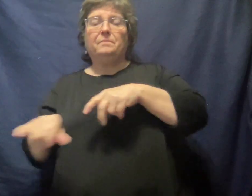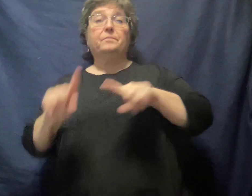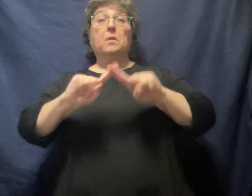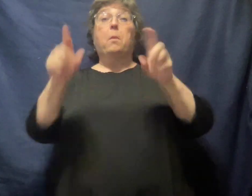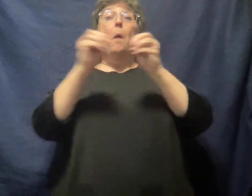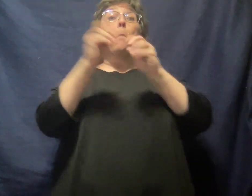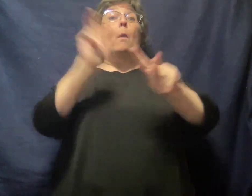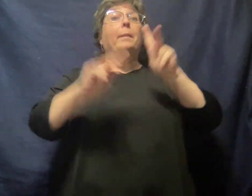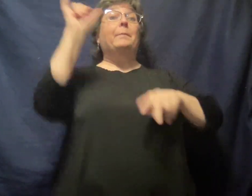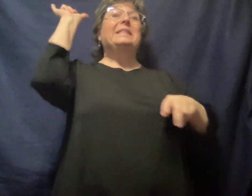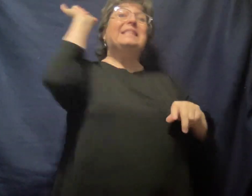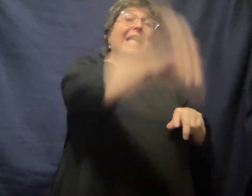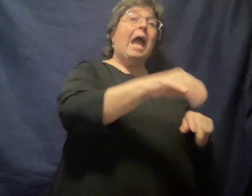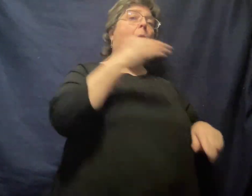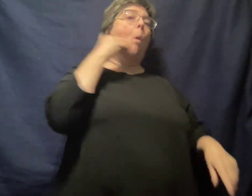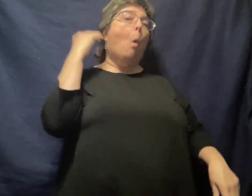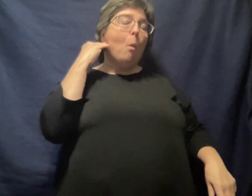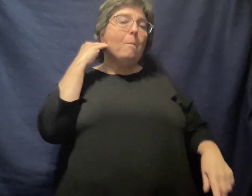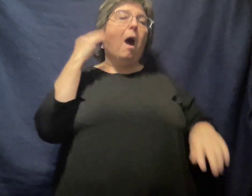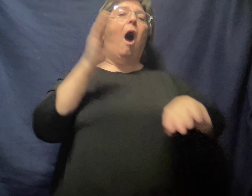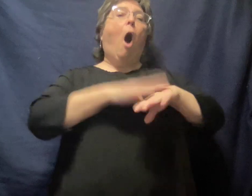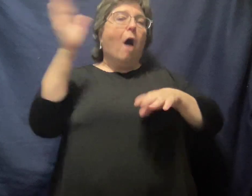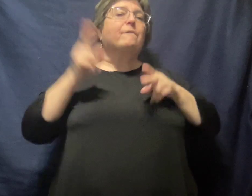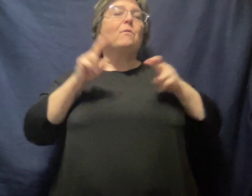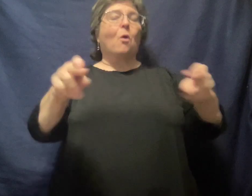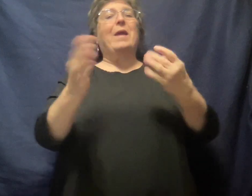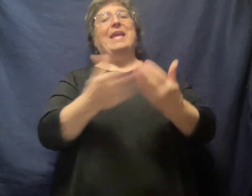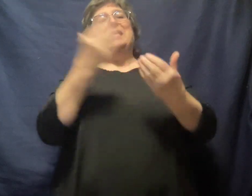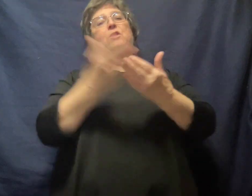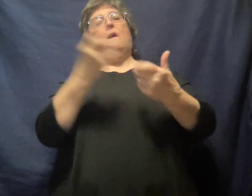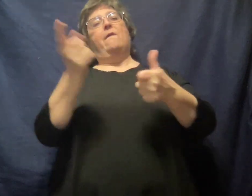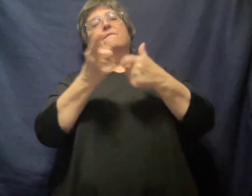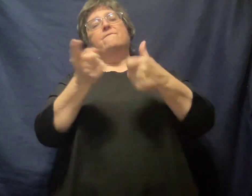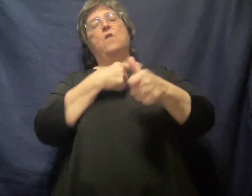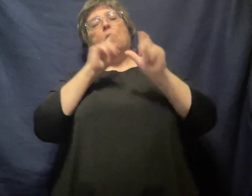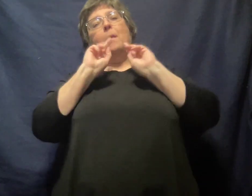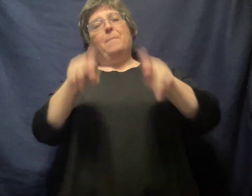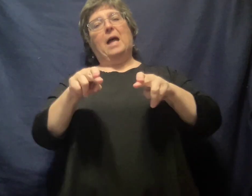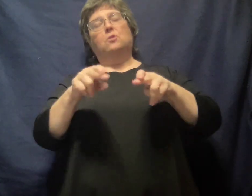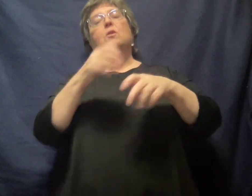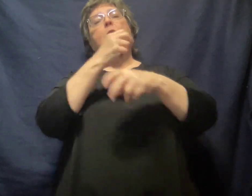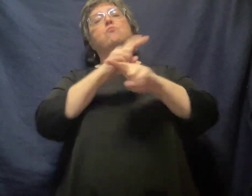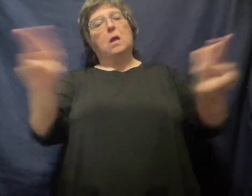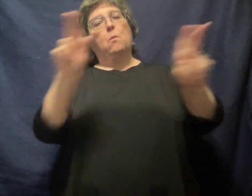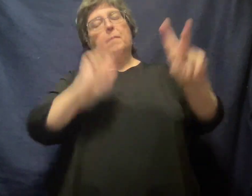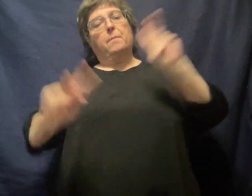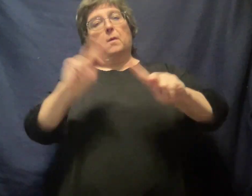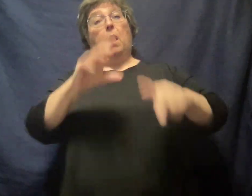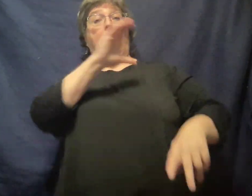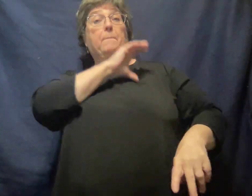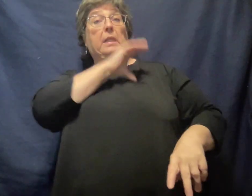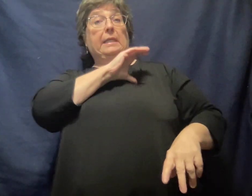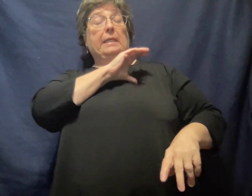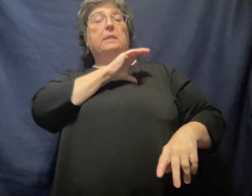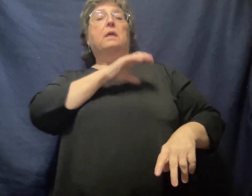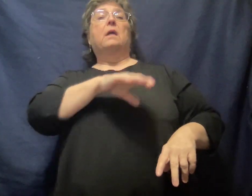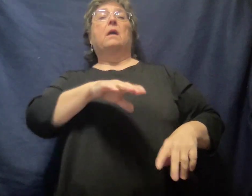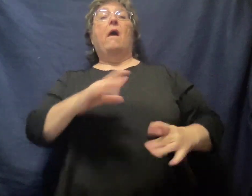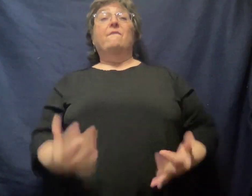people stay off the road, the easier it will be for the first responders to get out there and effect rescues. Police and fire agencies are going above and beyond to